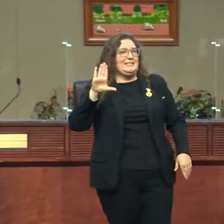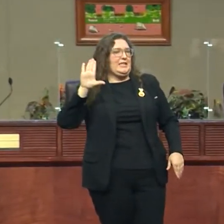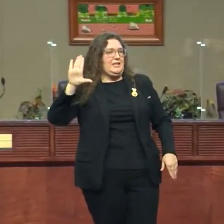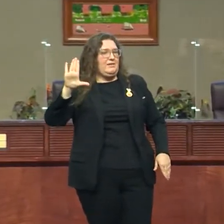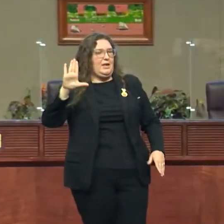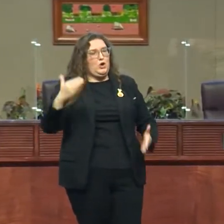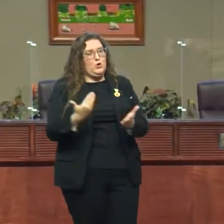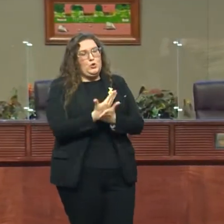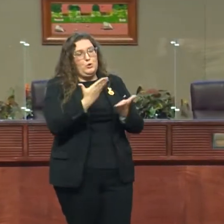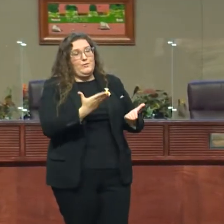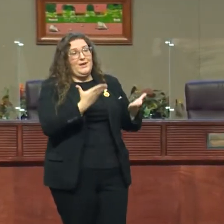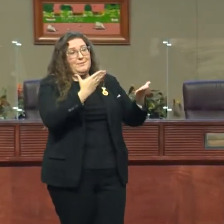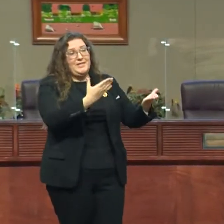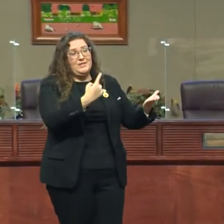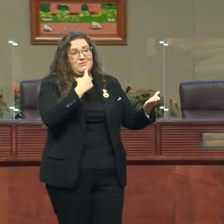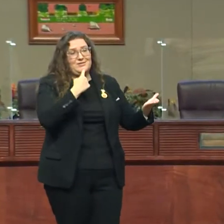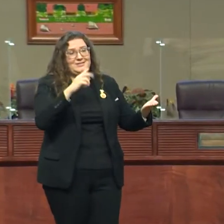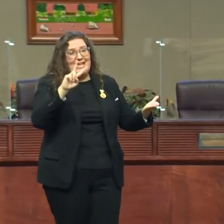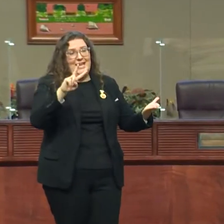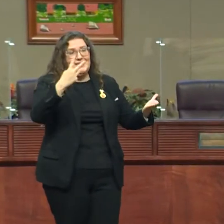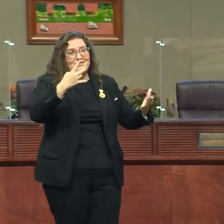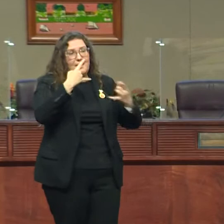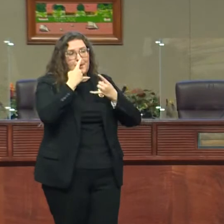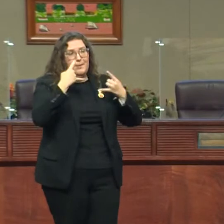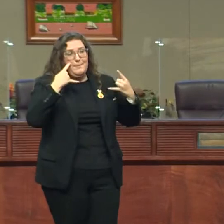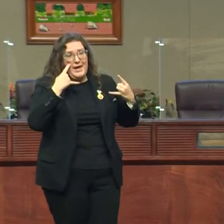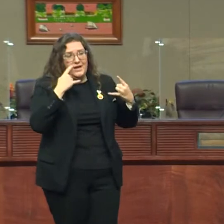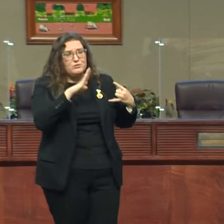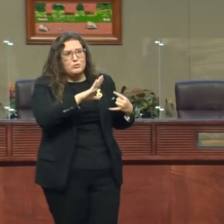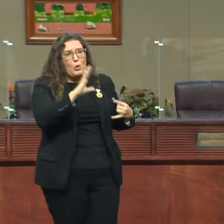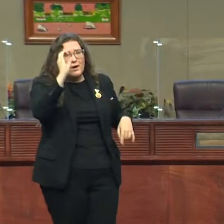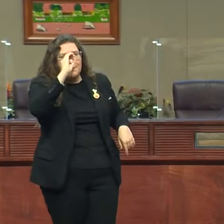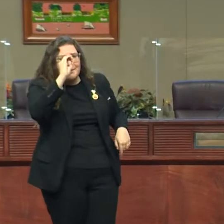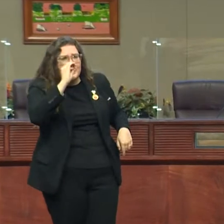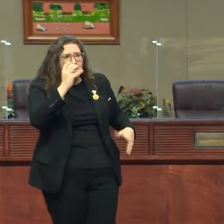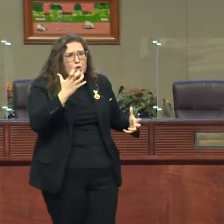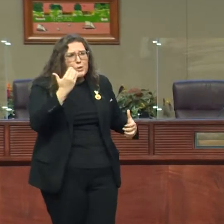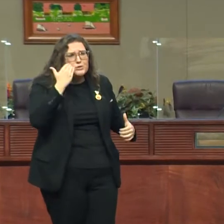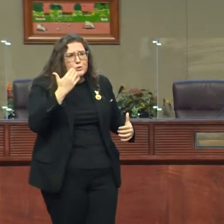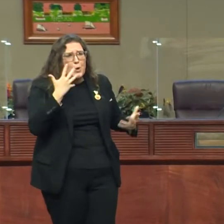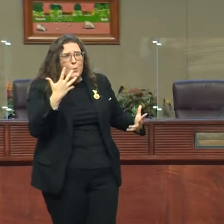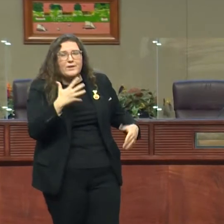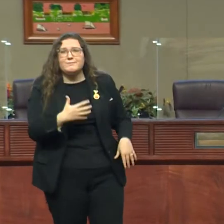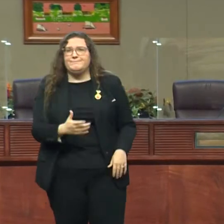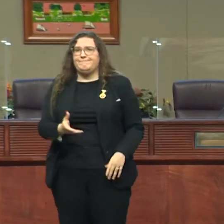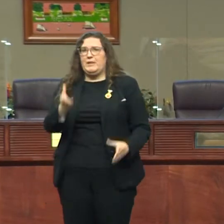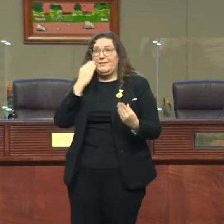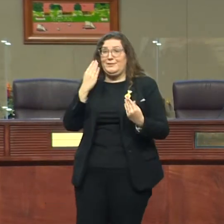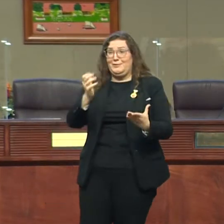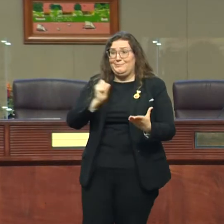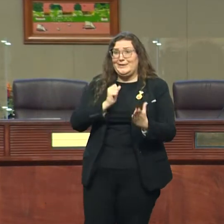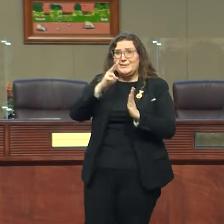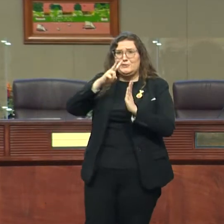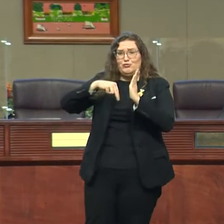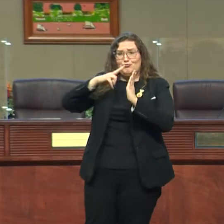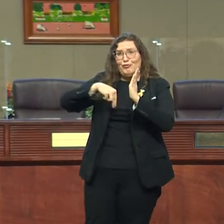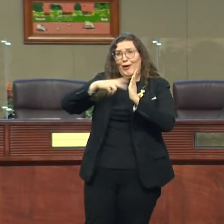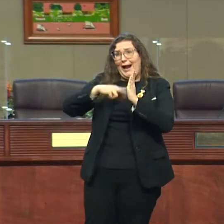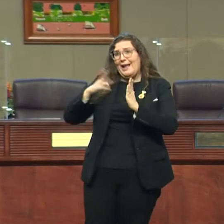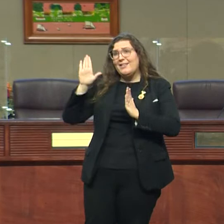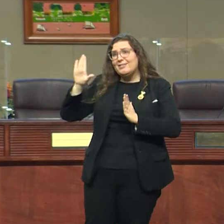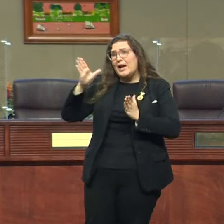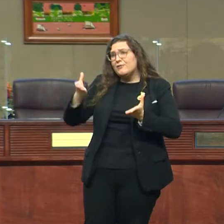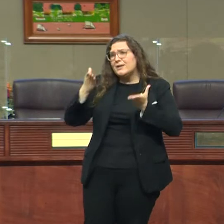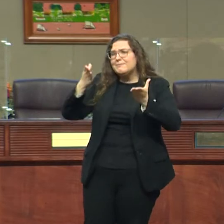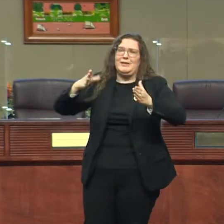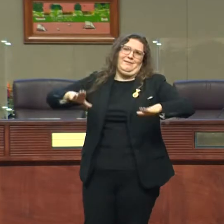What are your thoughts about it, and what should people need to know at this point? So I haven't read it yet. they are recommending that in